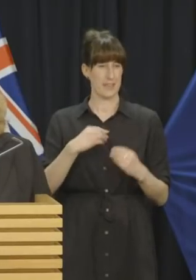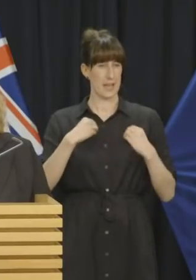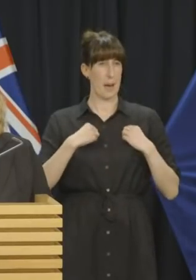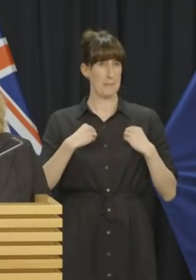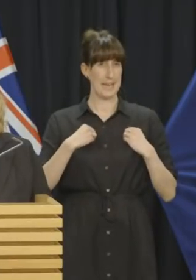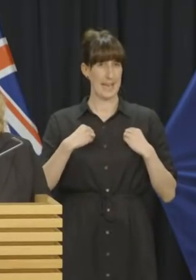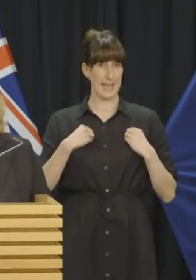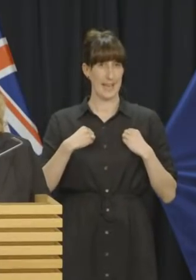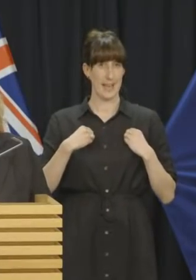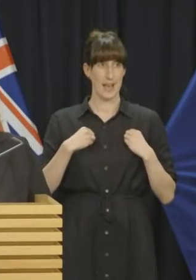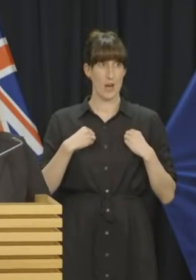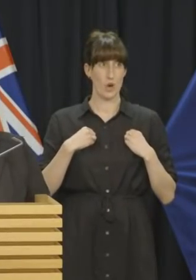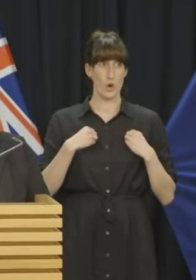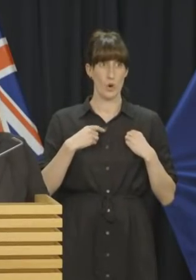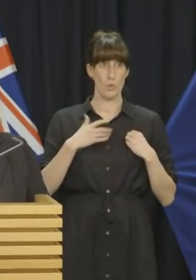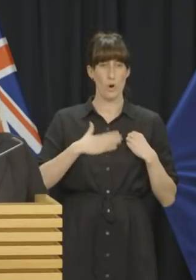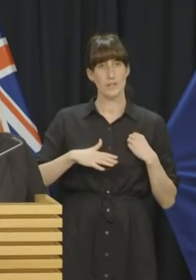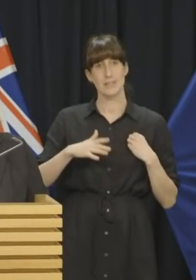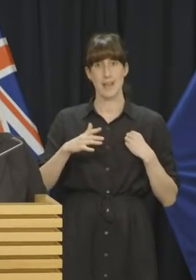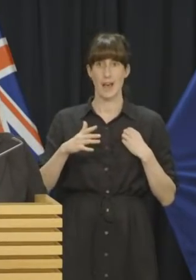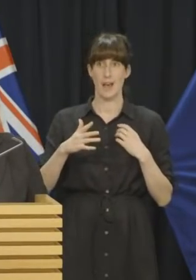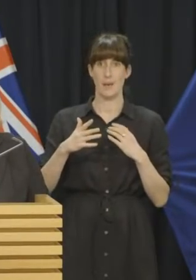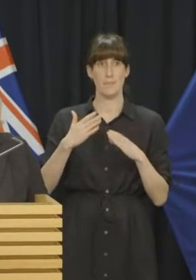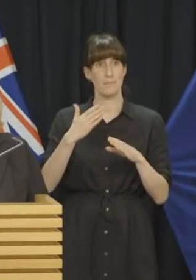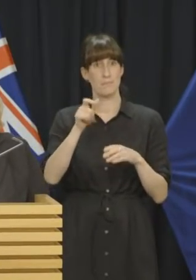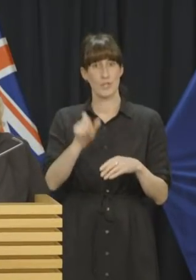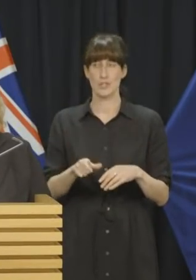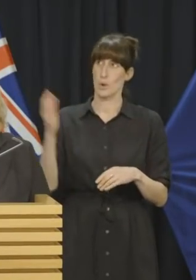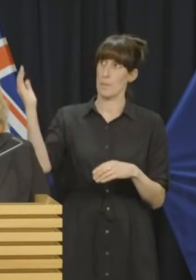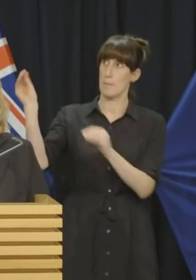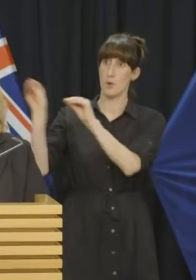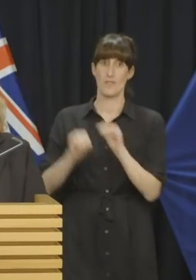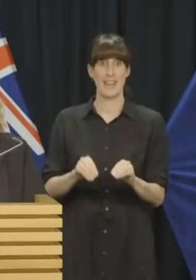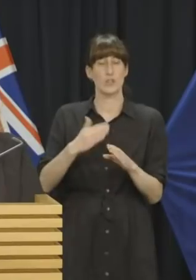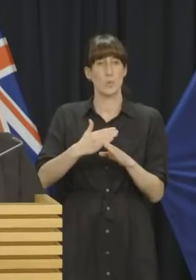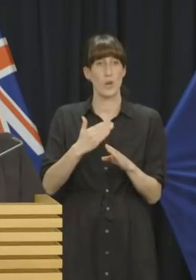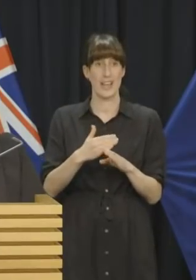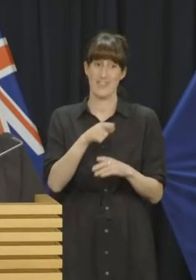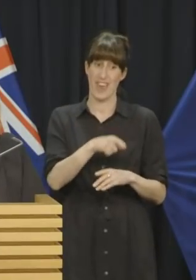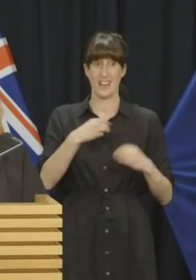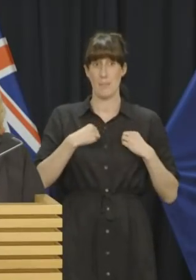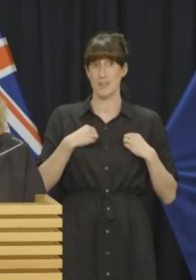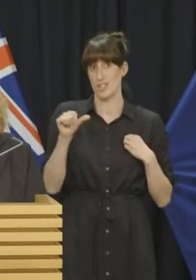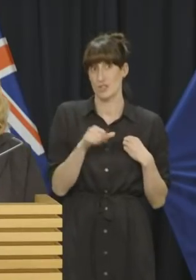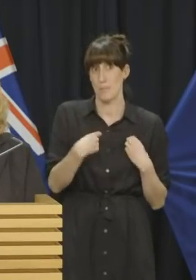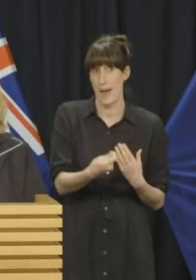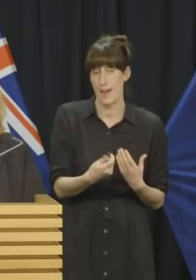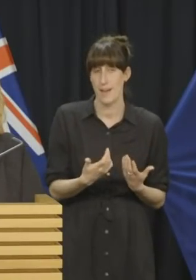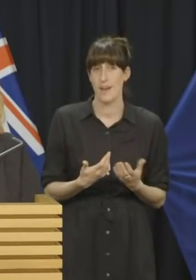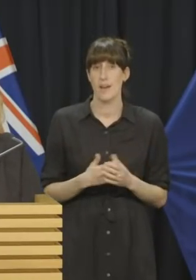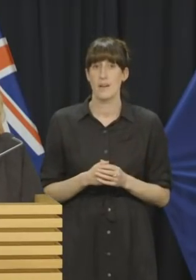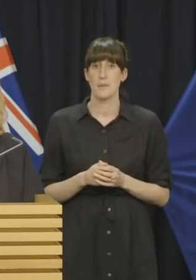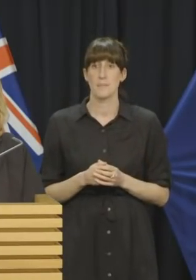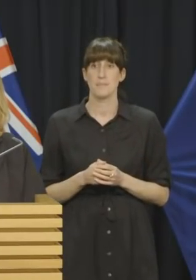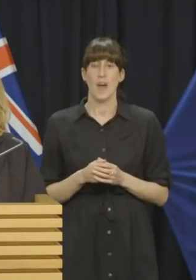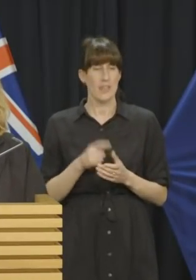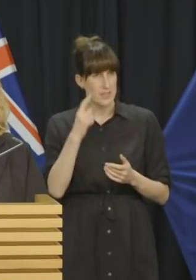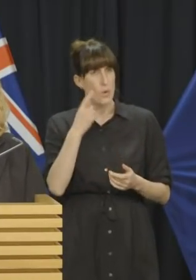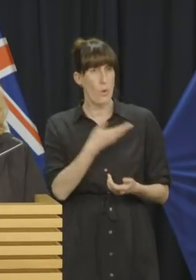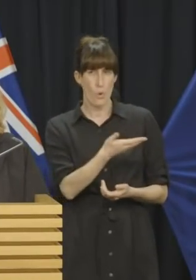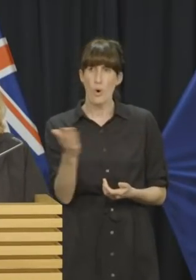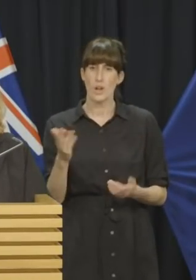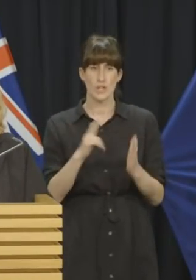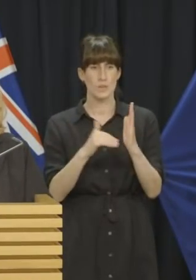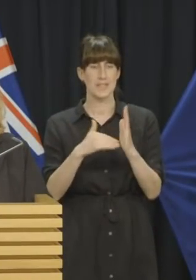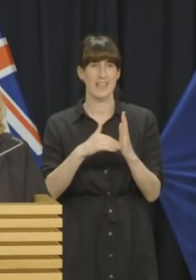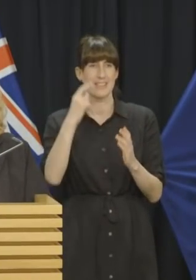in pay the fees rather than the taxpayers of New Zealanders pay those fees. I think every New Zealander would also think that it is fair